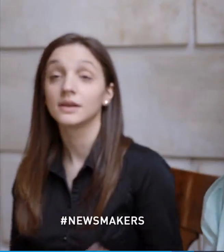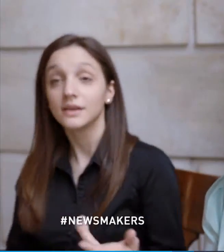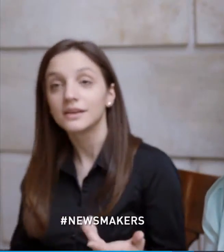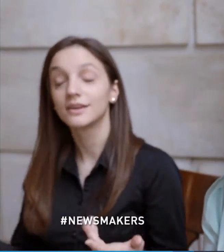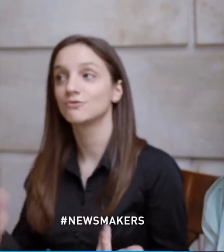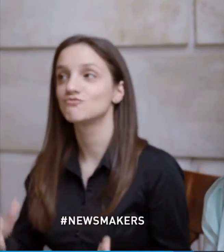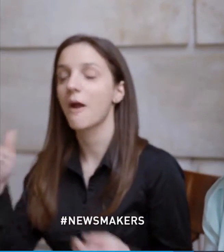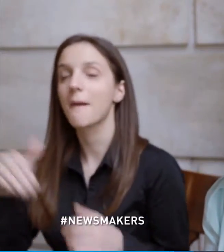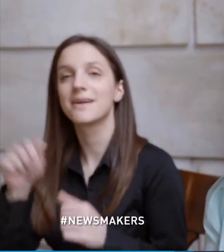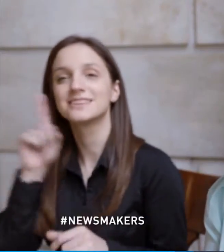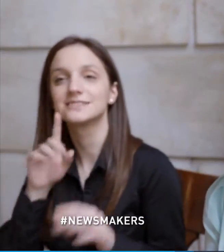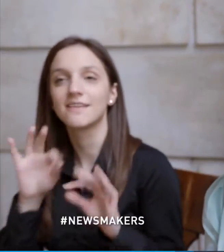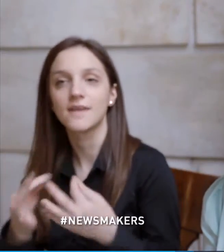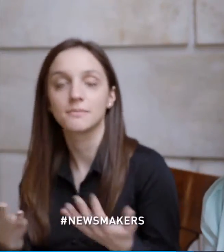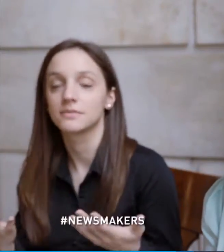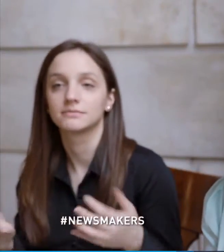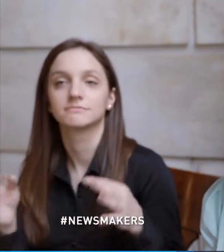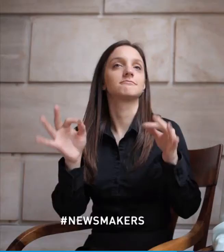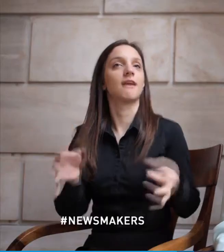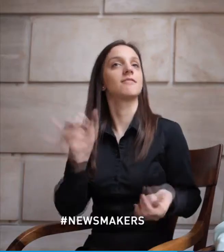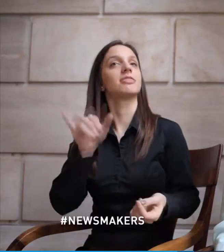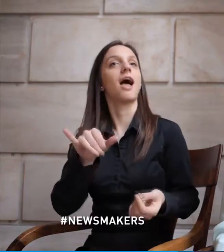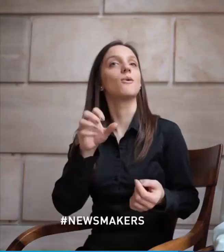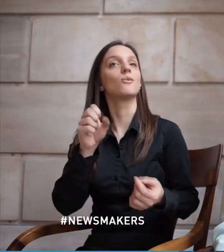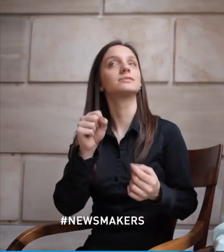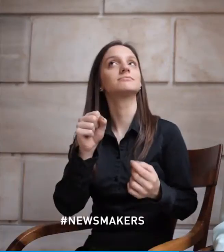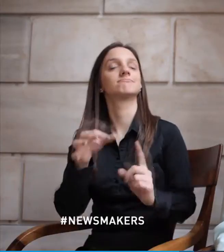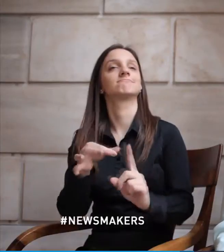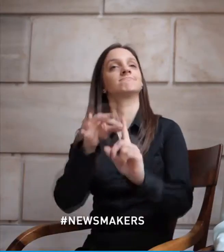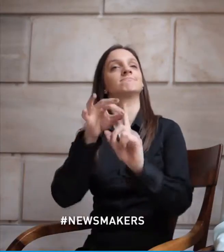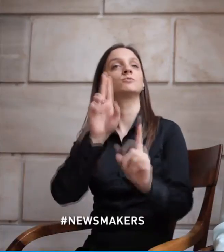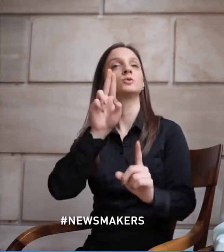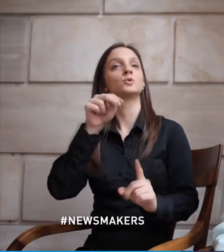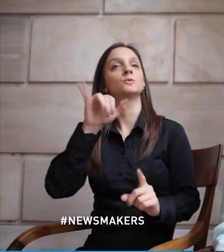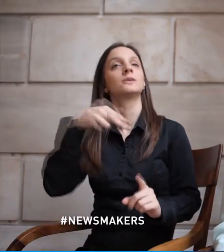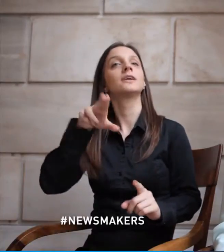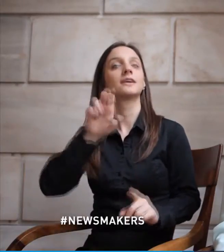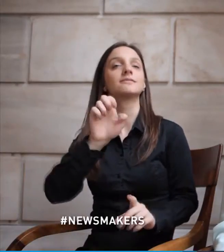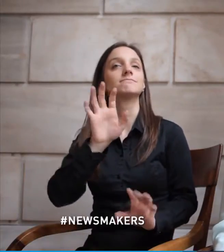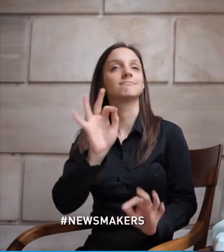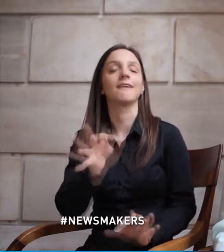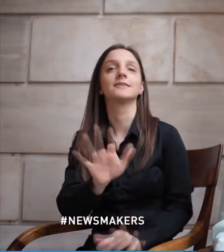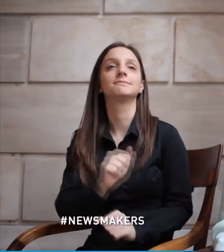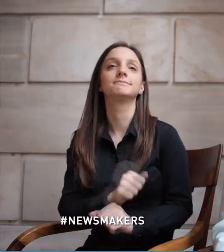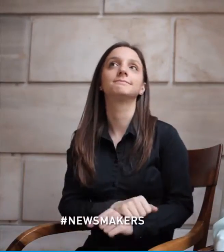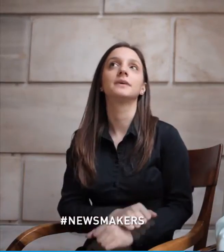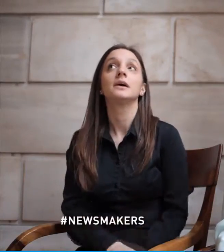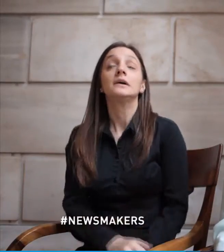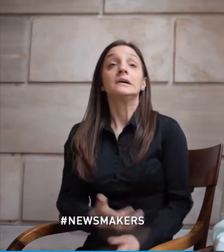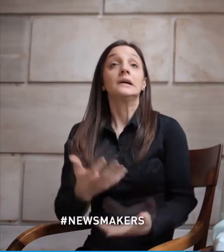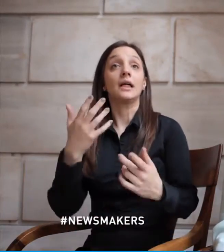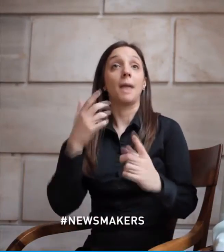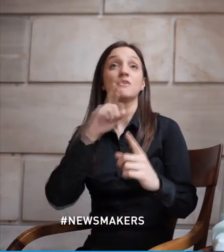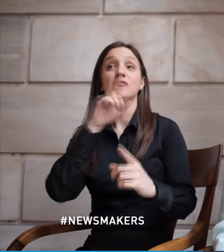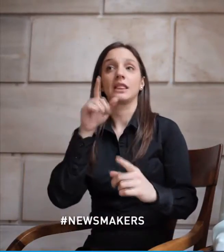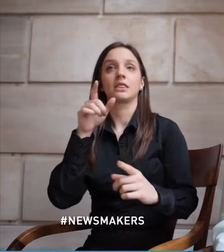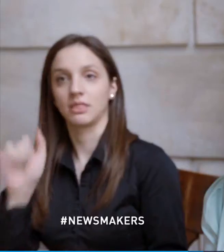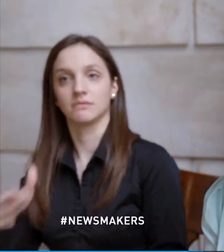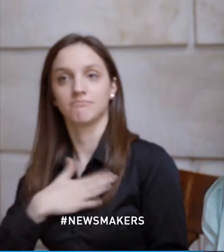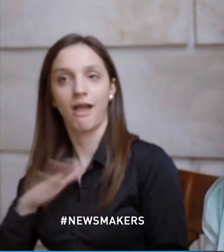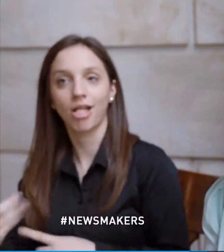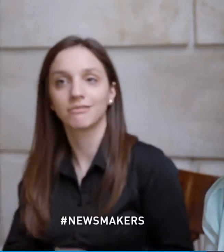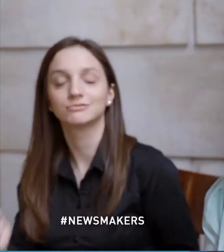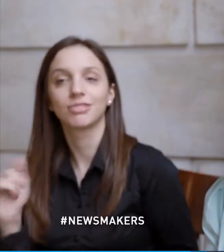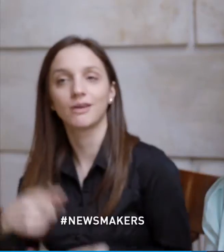Growing up in a deaf family, it definitely was unique, to say the very least. It was my culture. It was what I